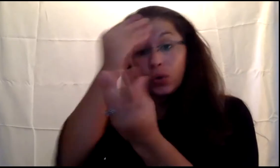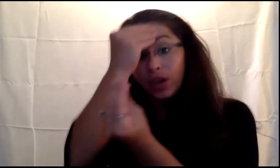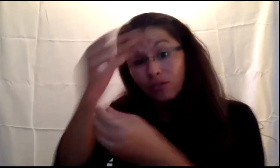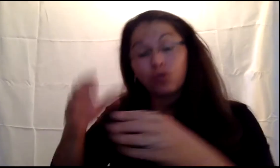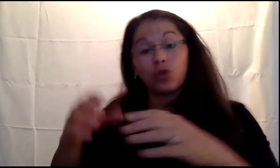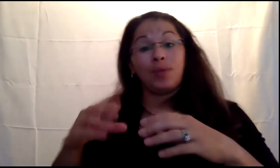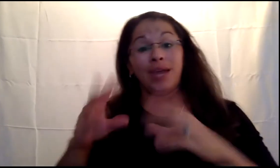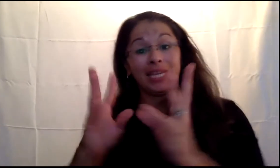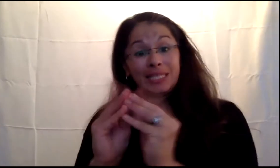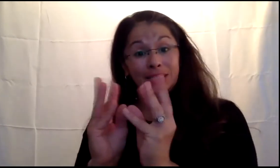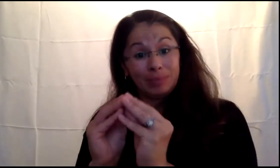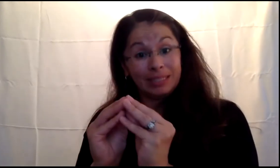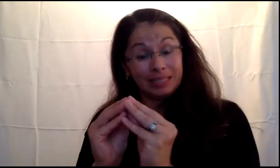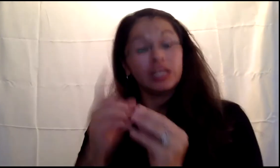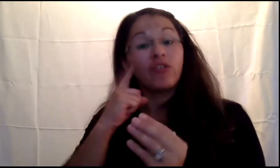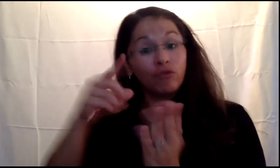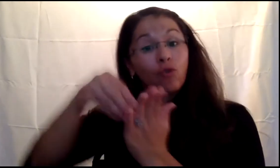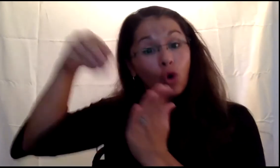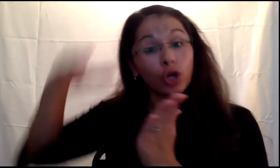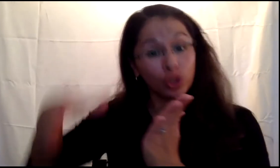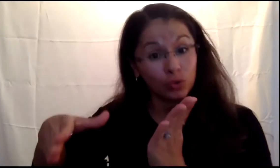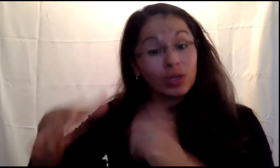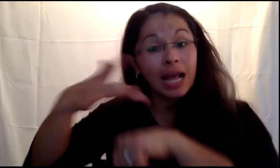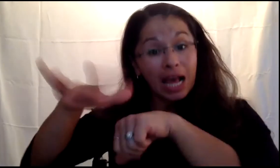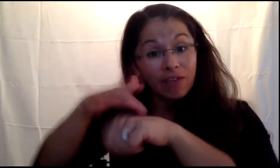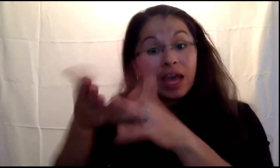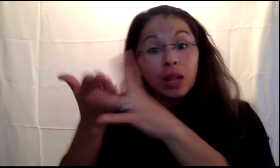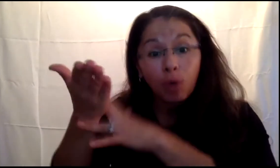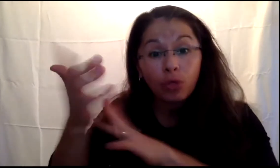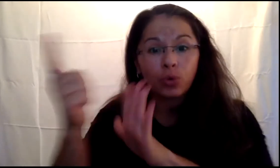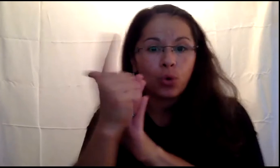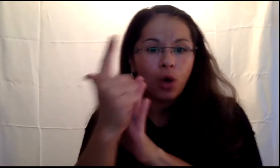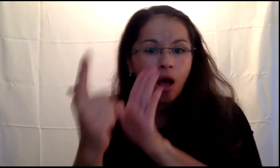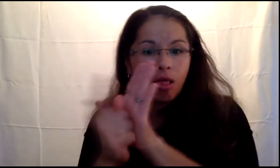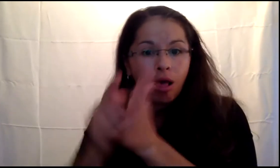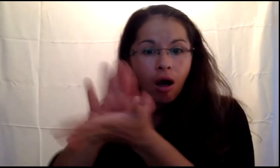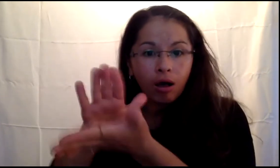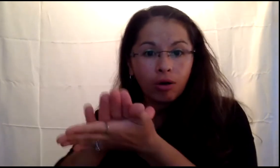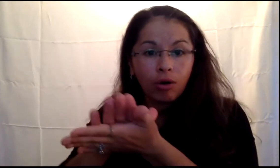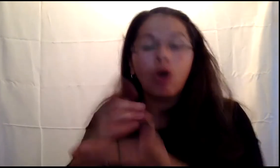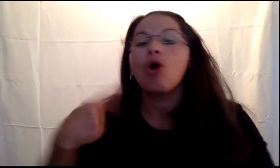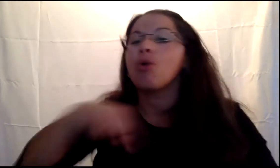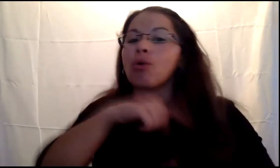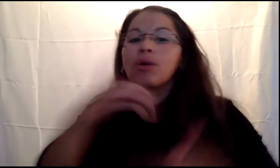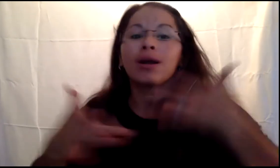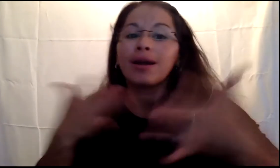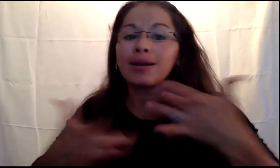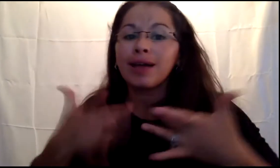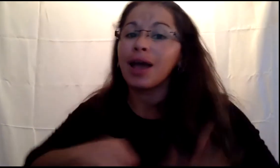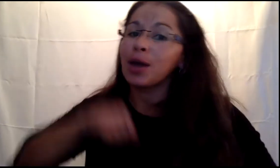And it is available through our law school. So we're really excited and very proud of that. So we hope that